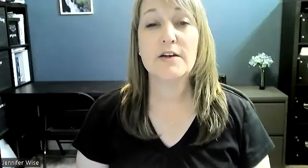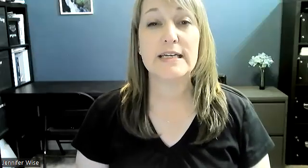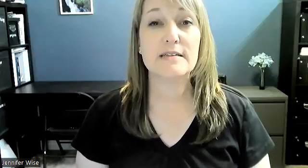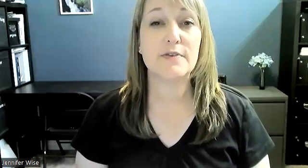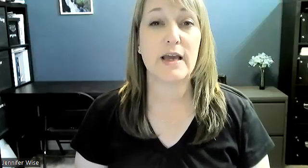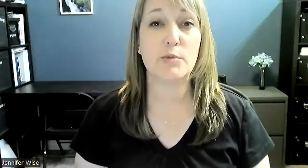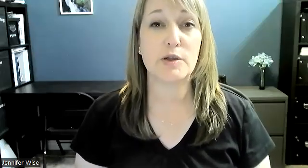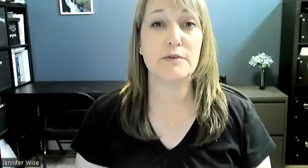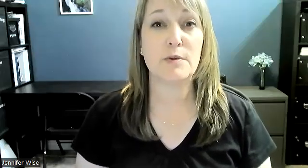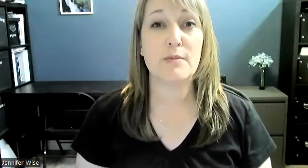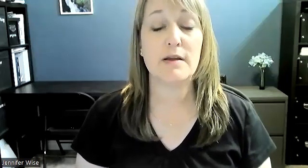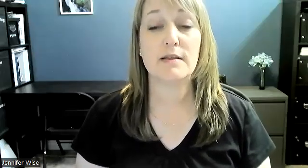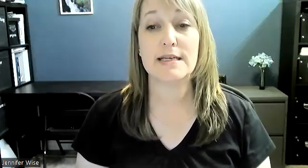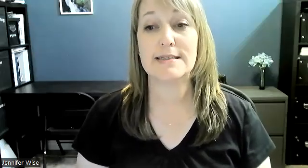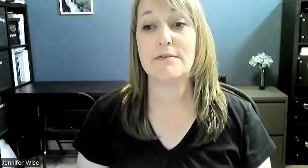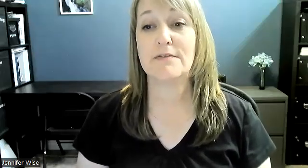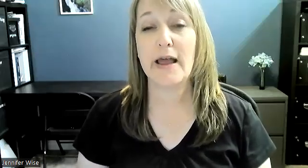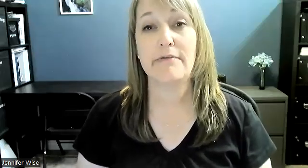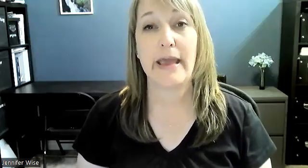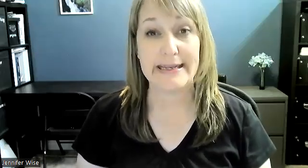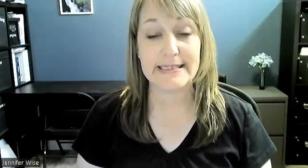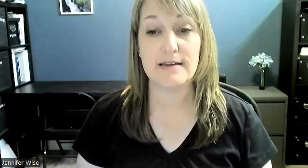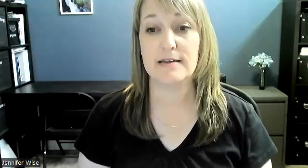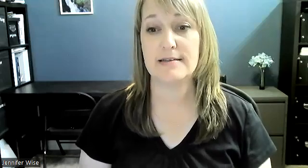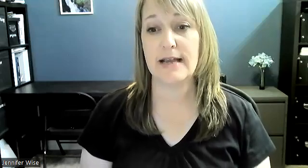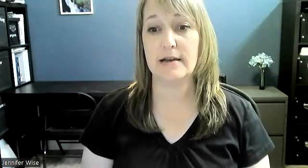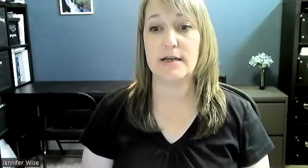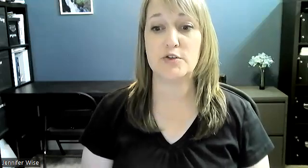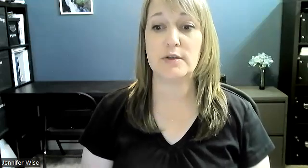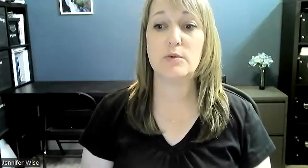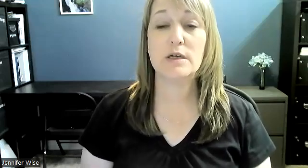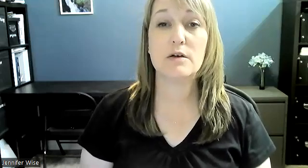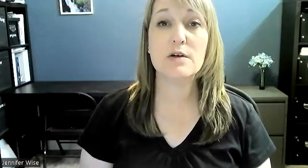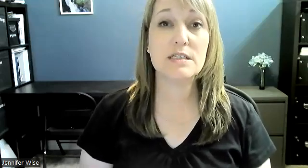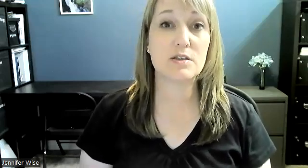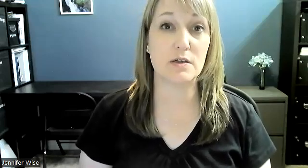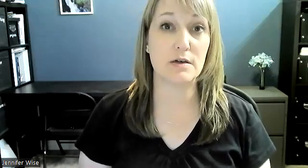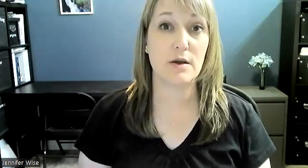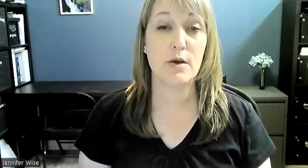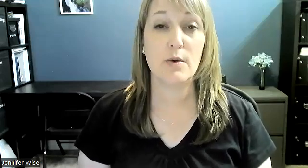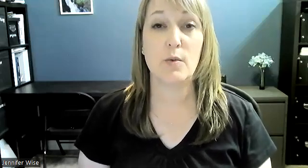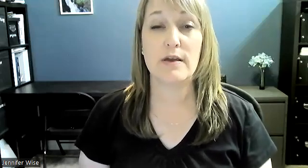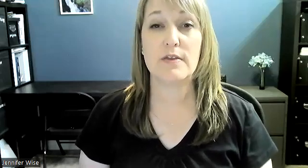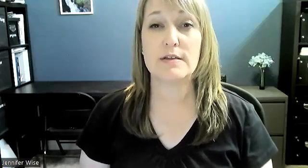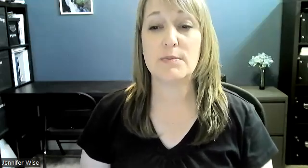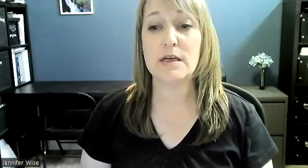Here is vocabulary from lesson 5-8 in Signing Naturally. We are going to start with something